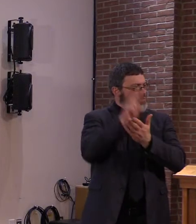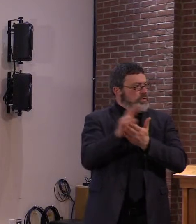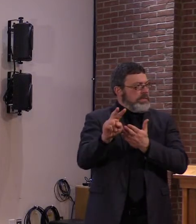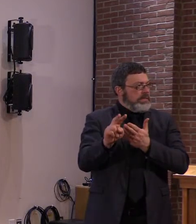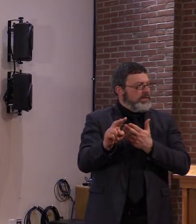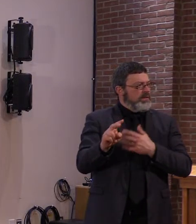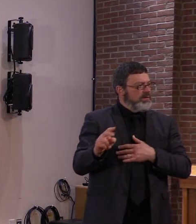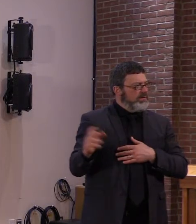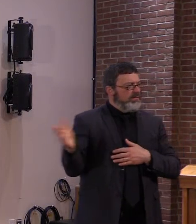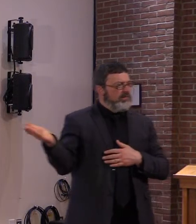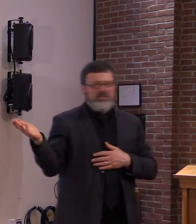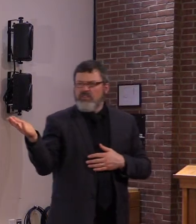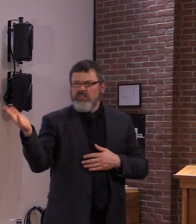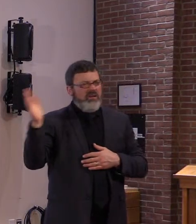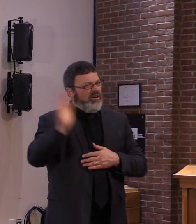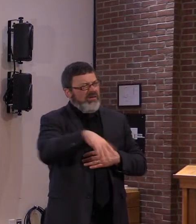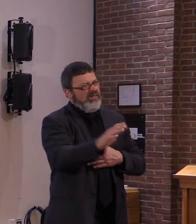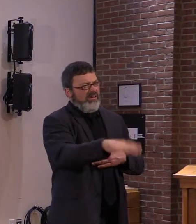Thank you very much.